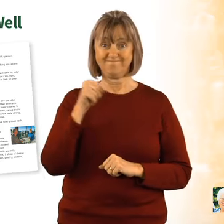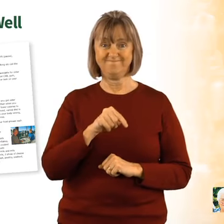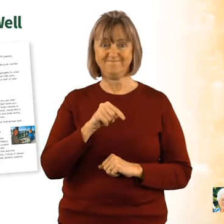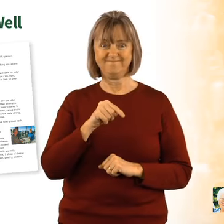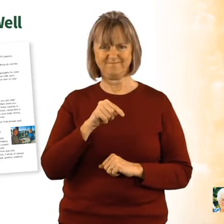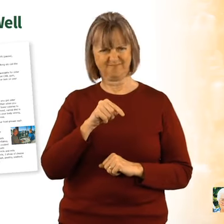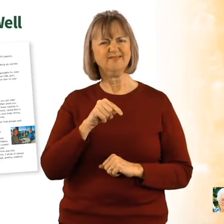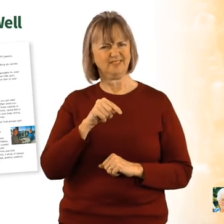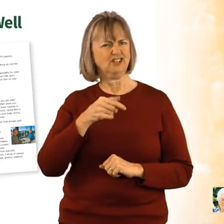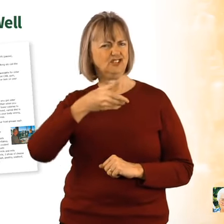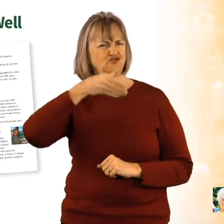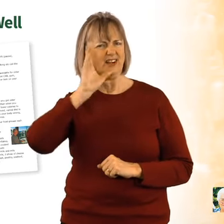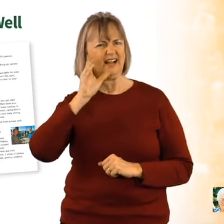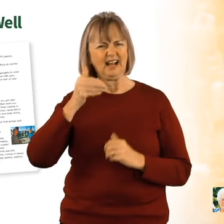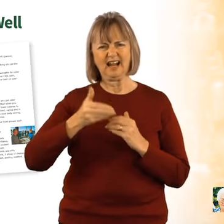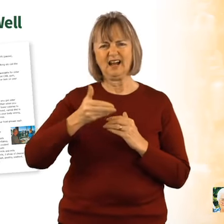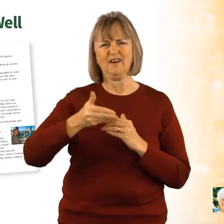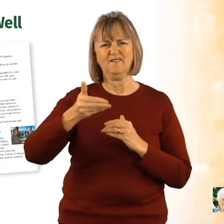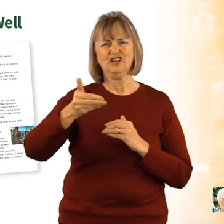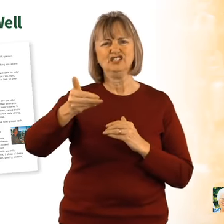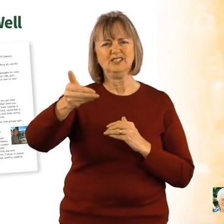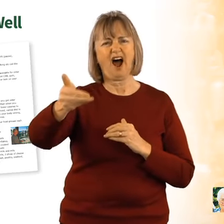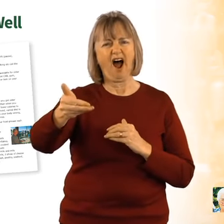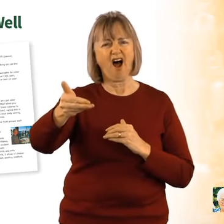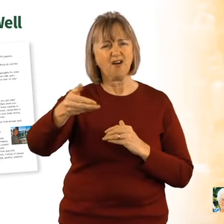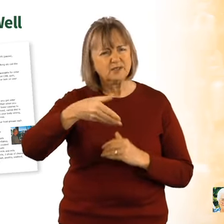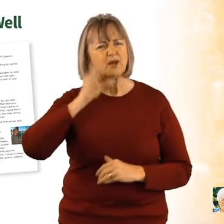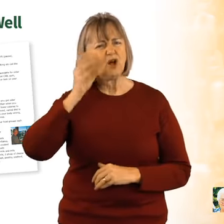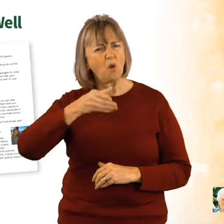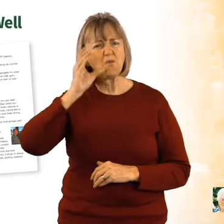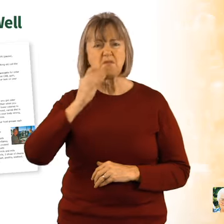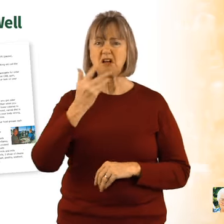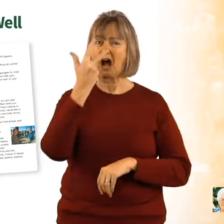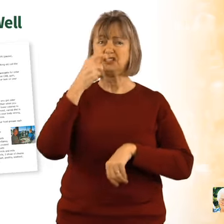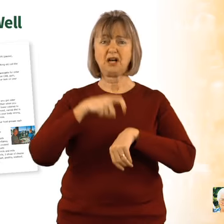Drink at least 8 cups of fluid each day.